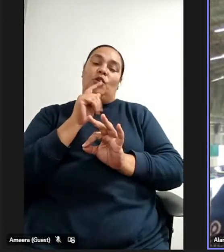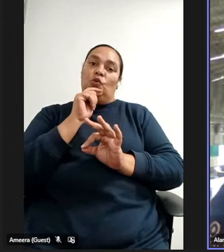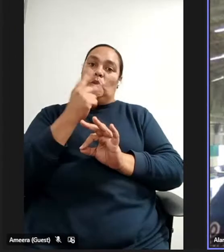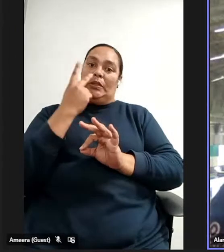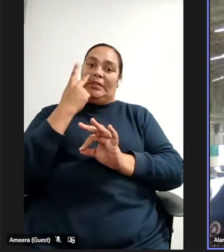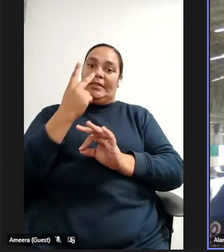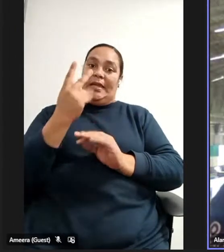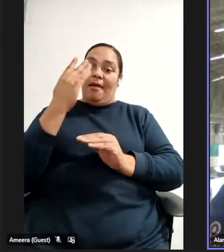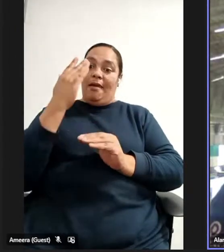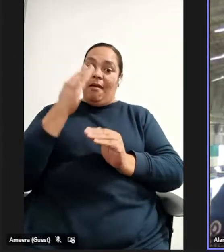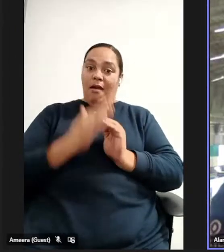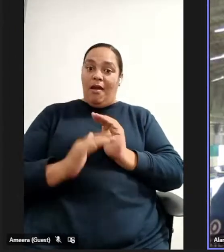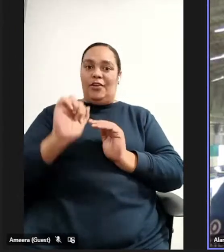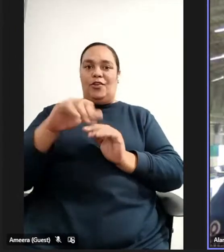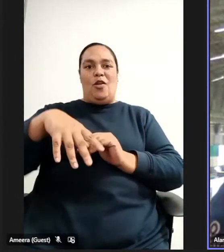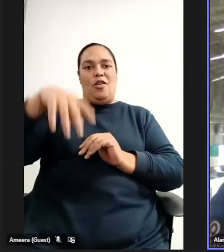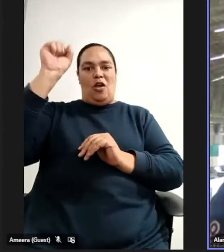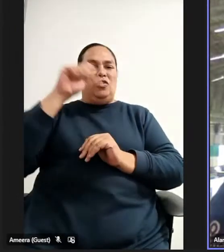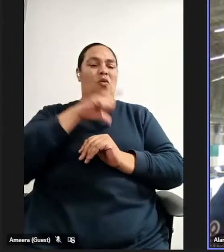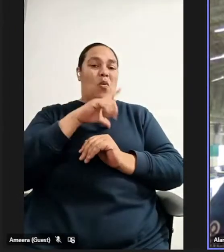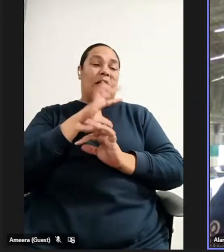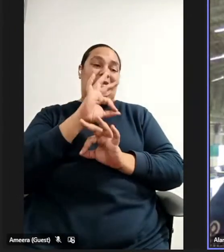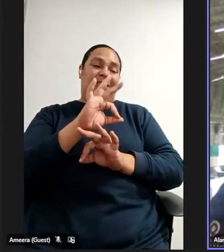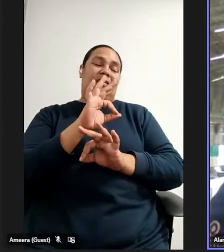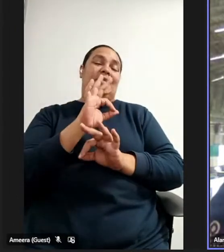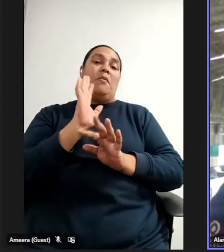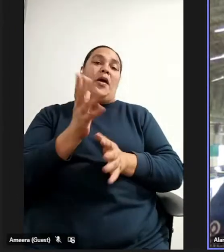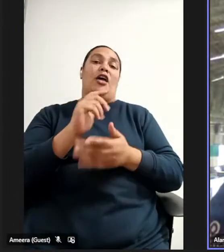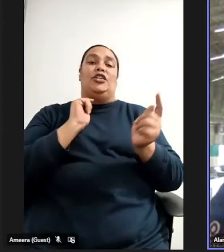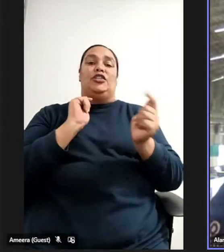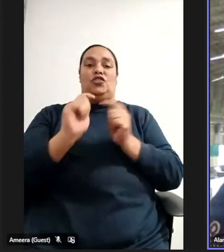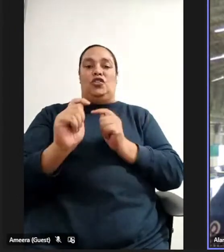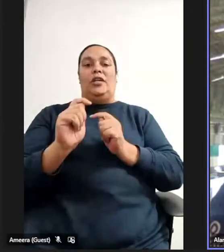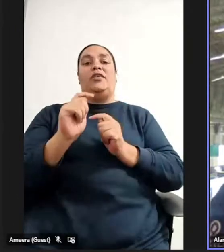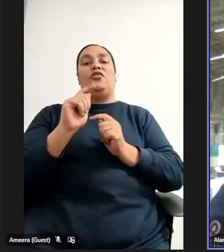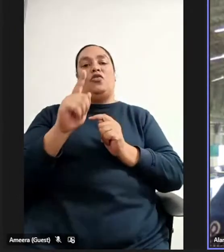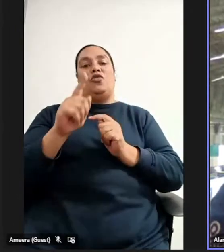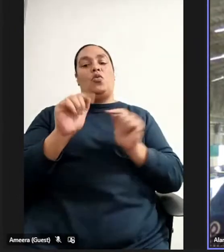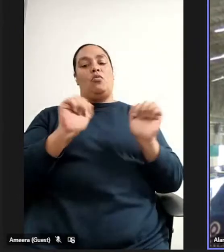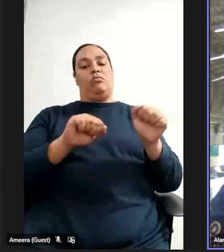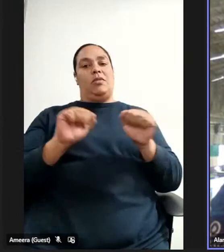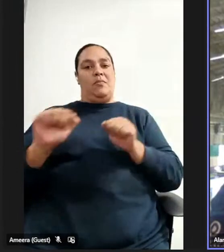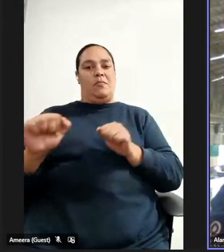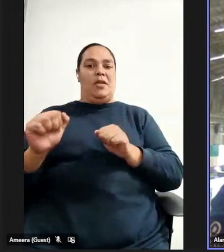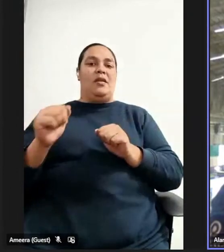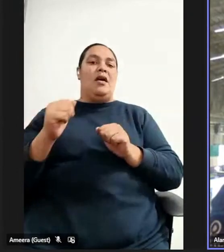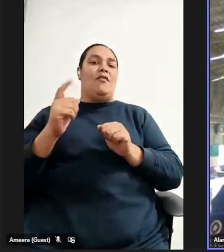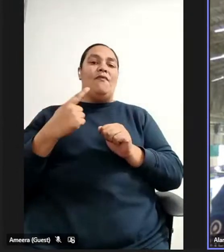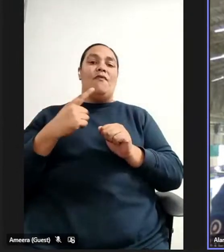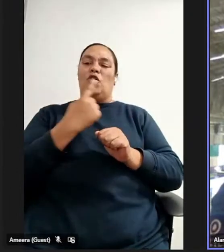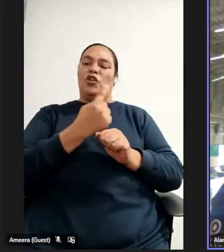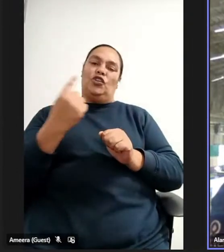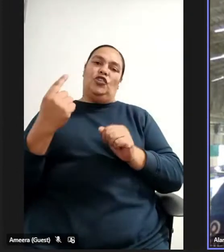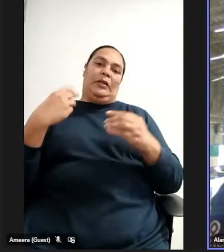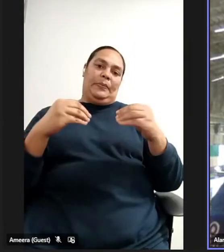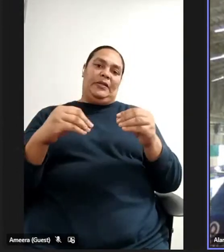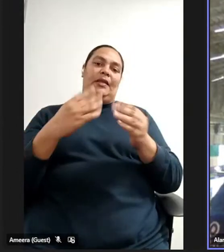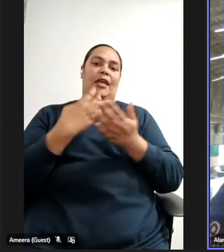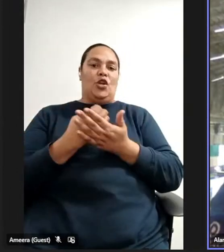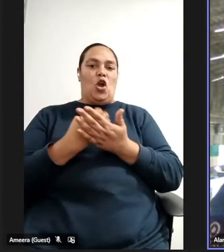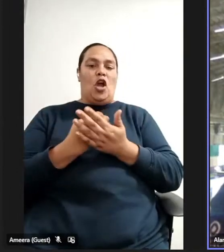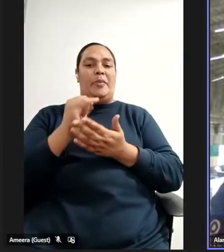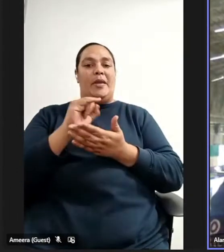shedding, because that will just change the capabilities of every business and economy and investor